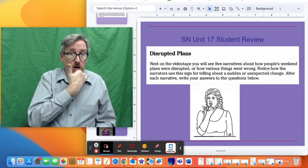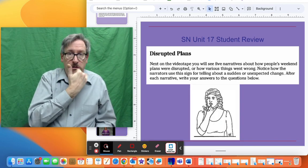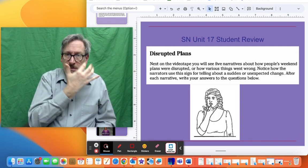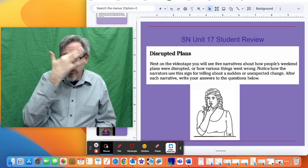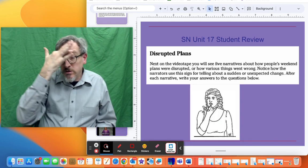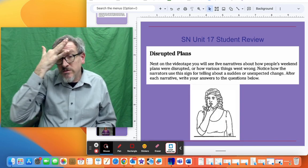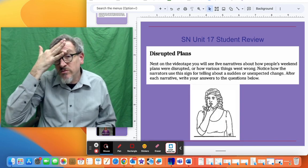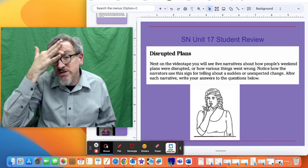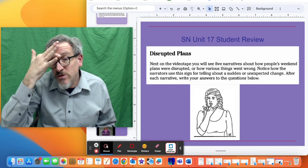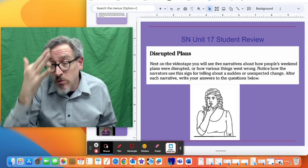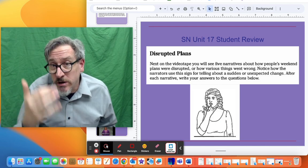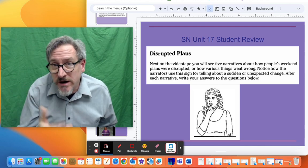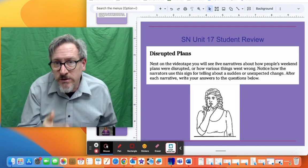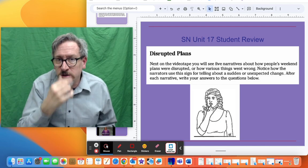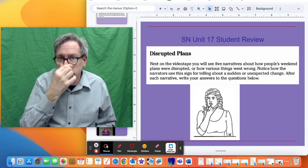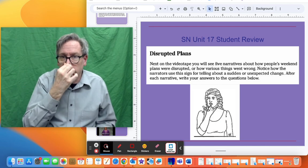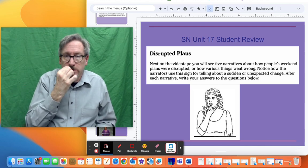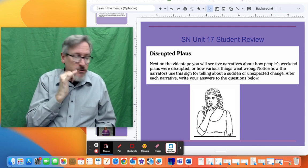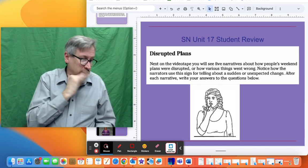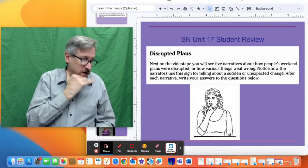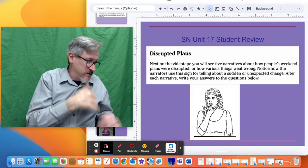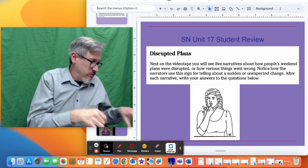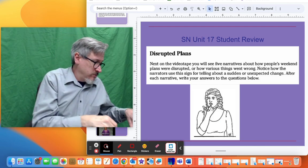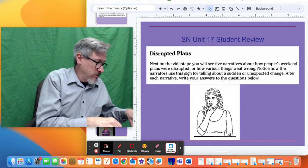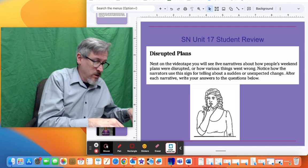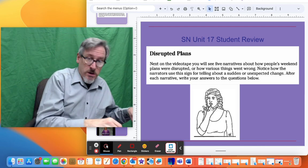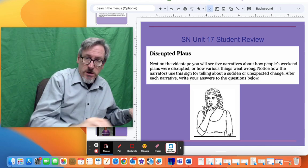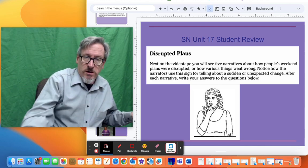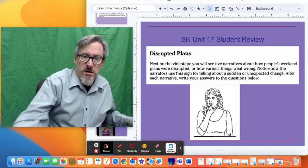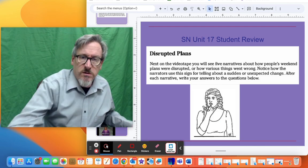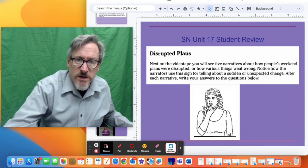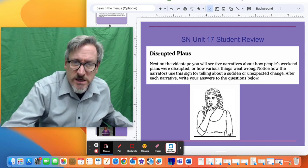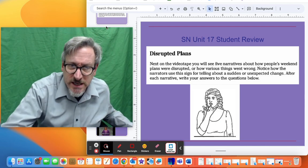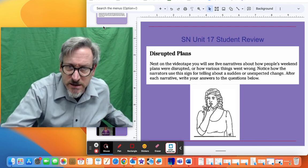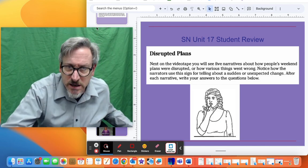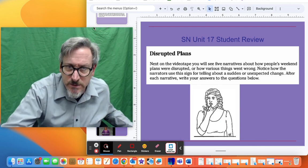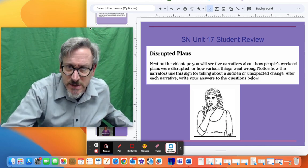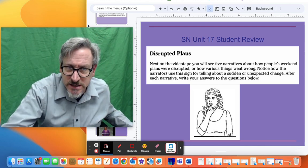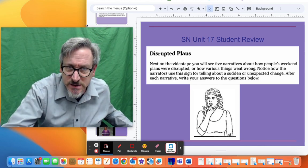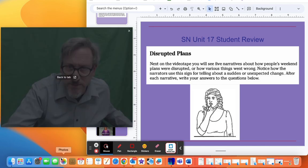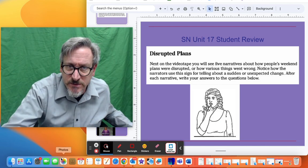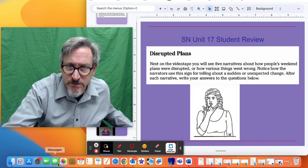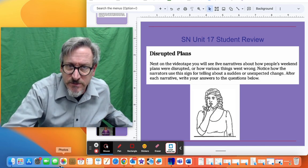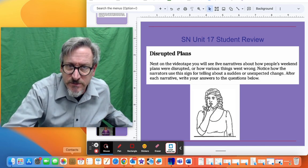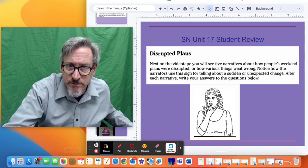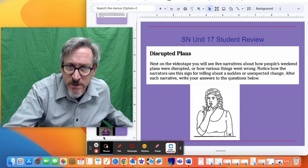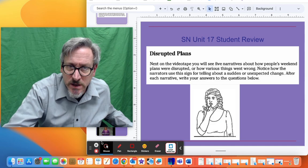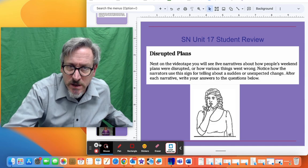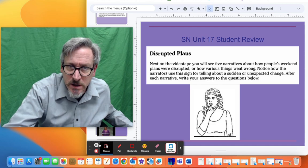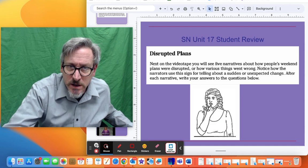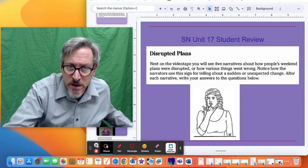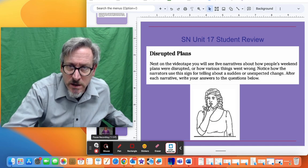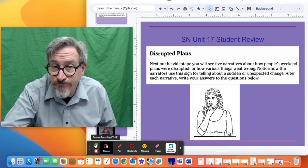wrong. Was there a word? I don't think there was a word underneath this one. Hold on a second. I'm missing something.